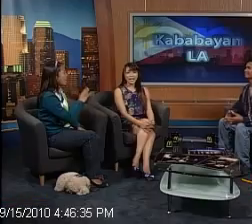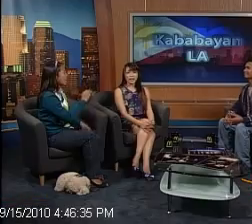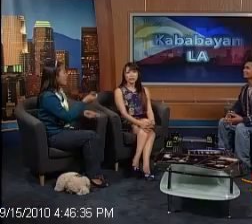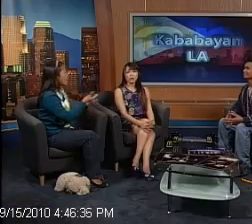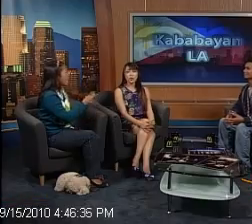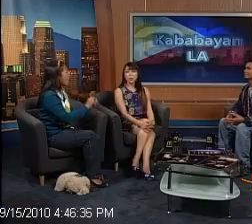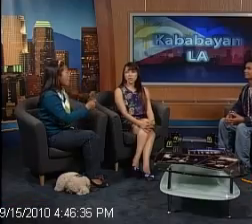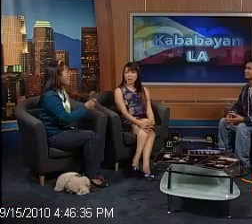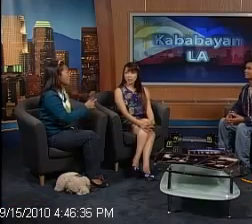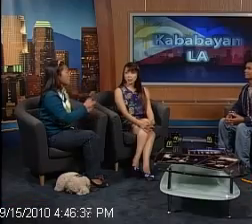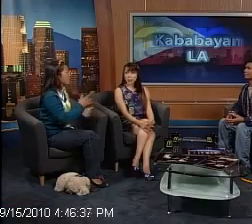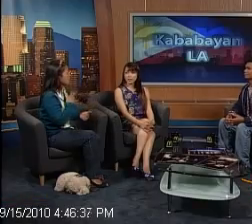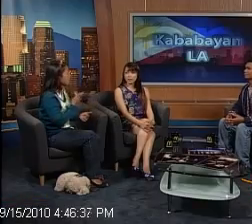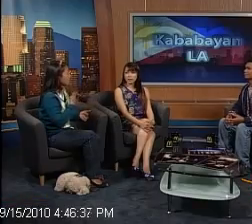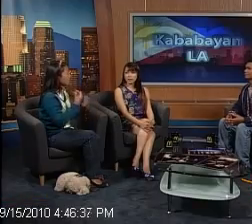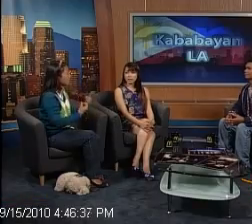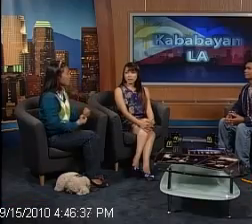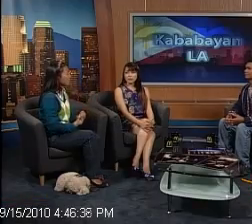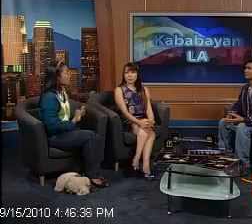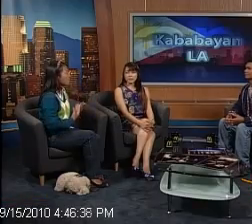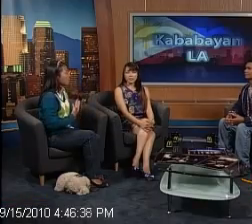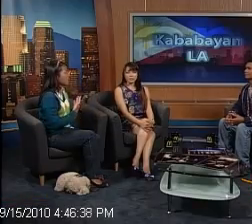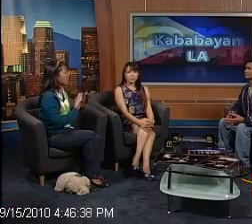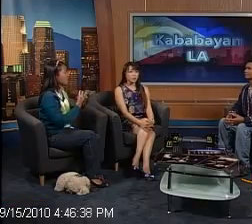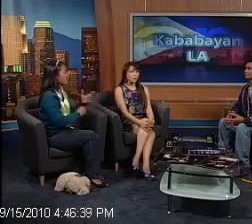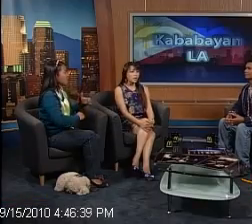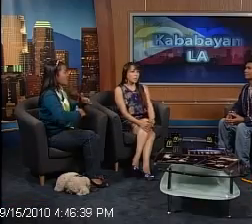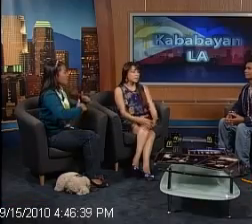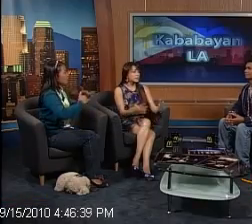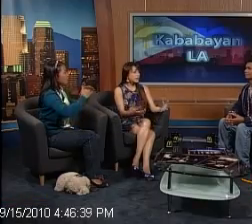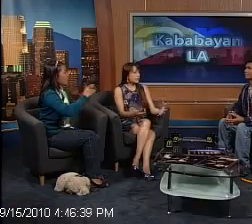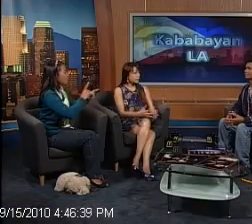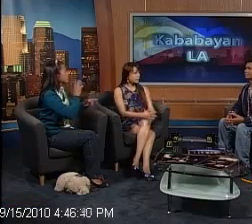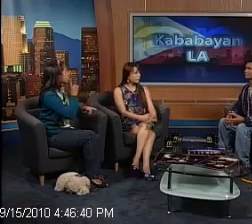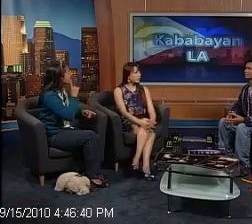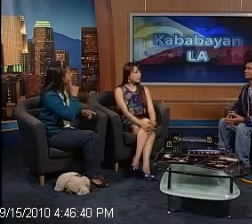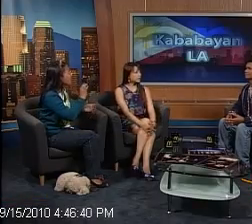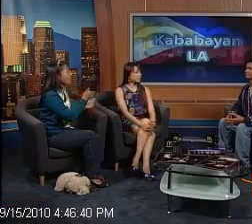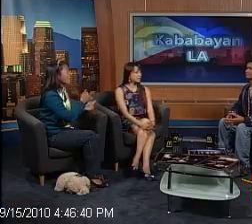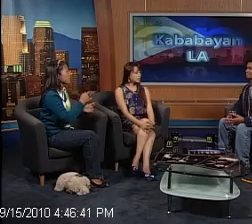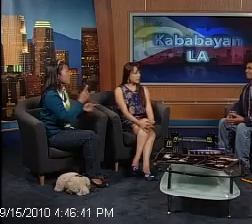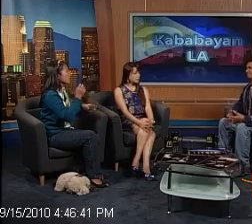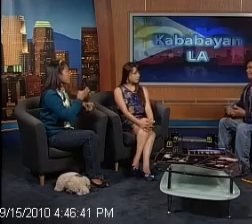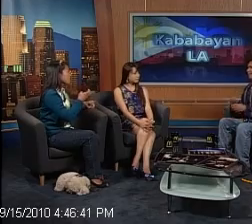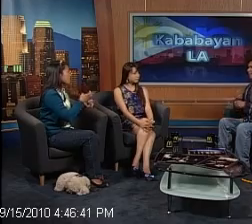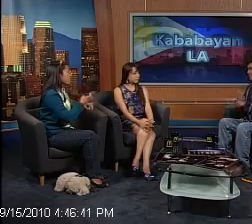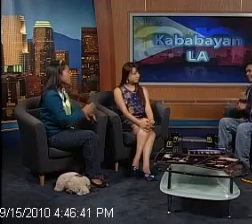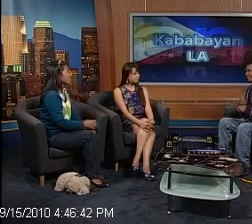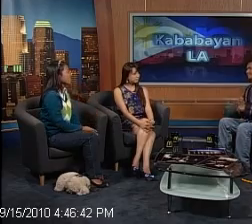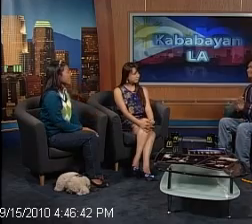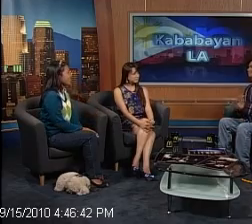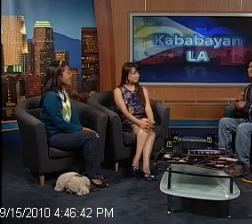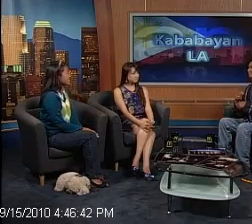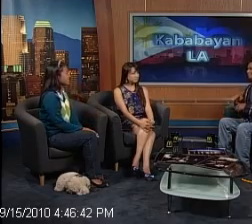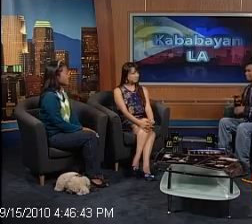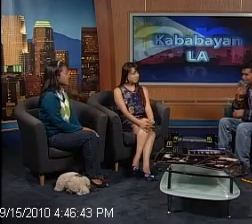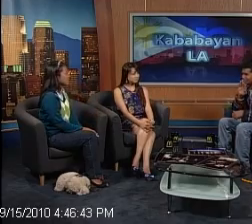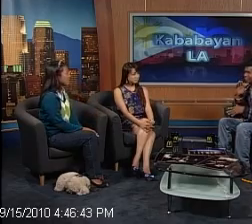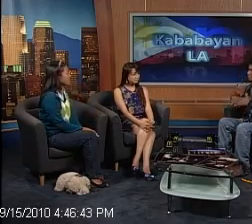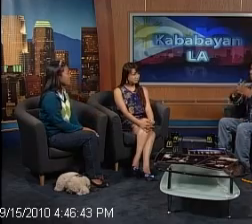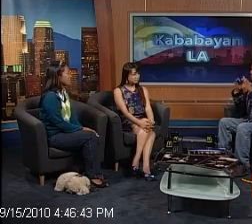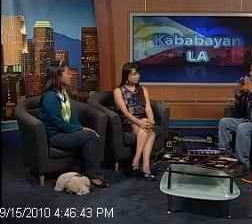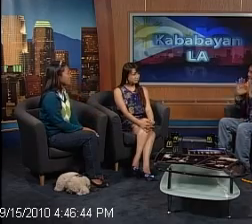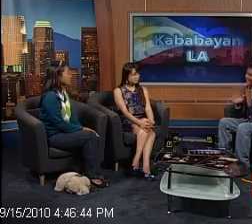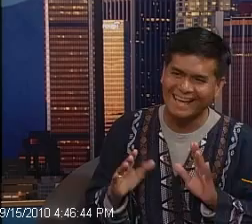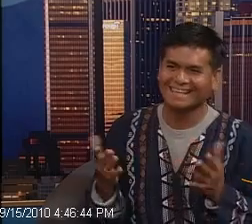how was it like, you know, growing up with being deaf? What are the difficulties? Yes, it has